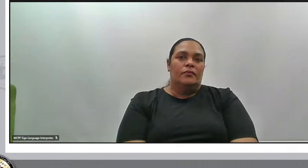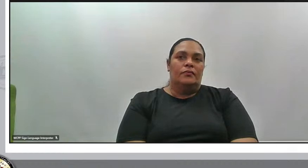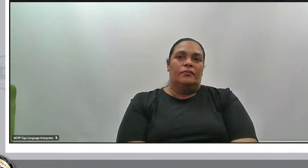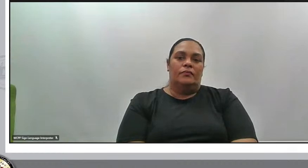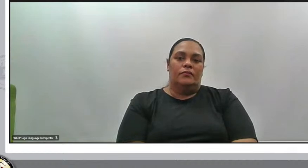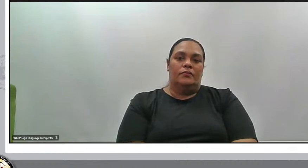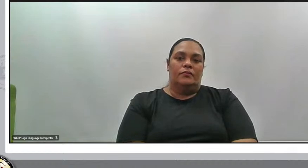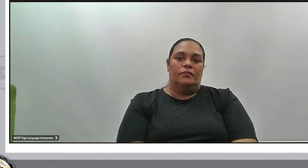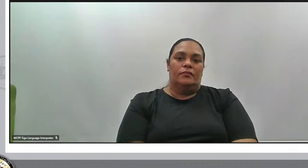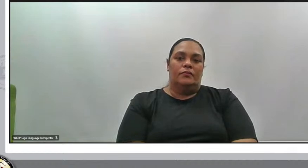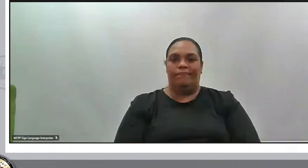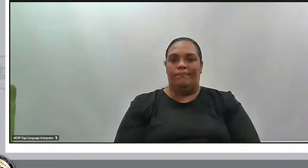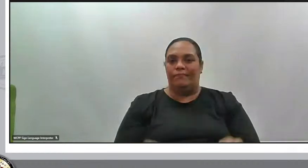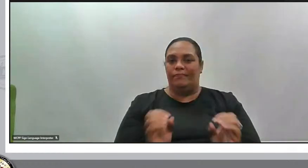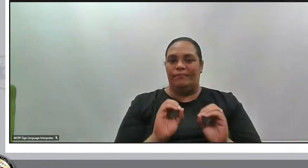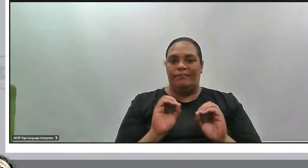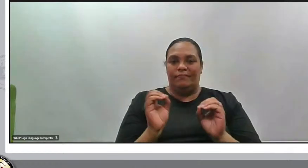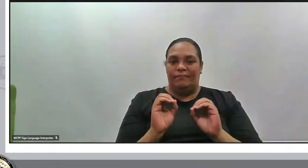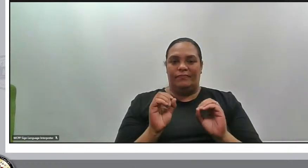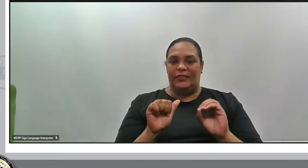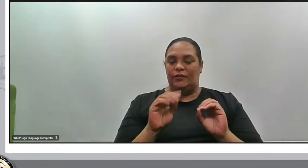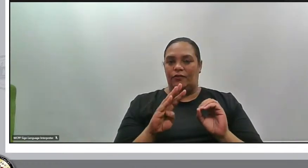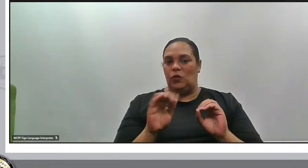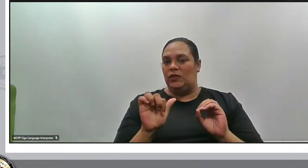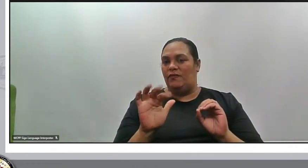65. Right, any questions on page 64 and